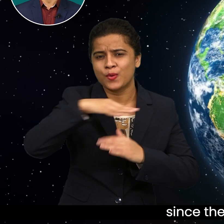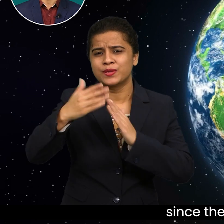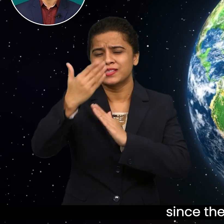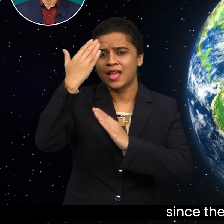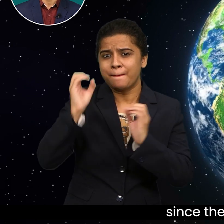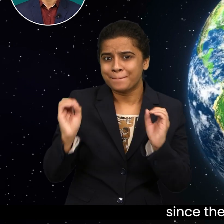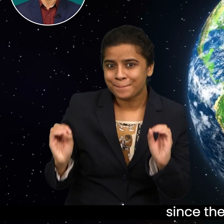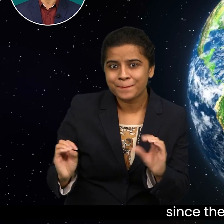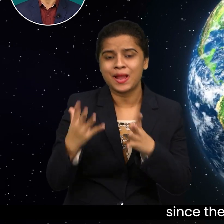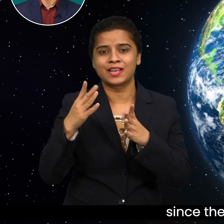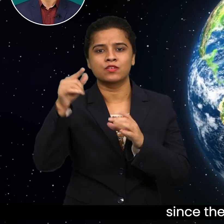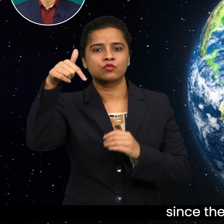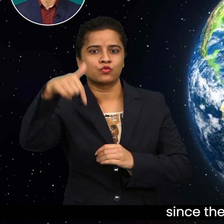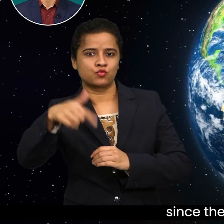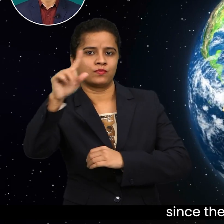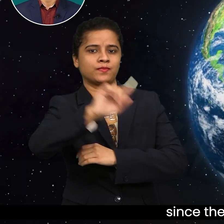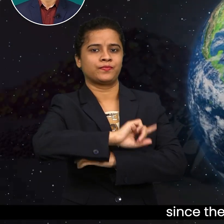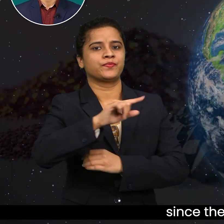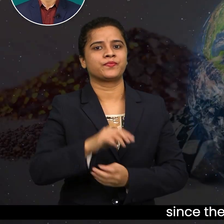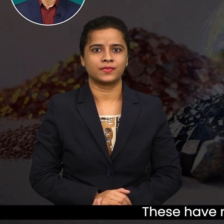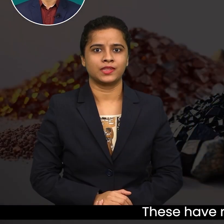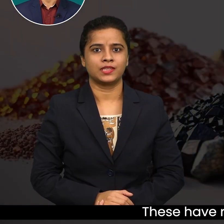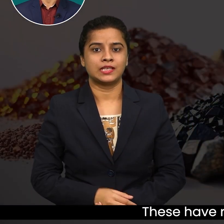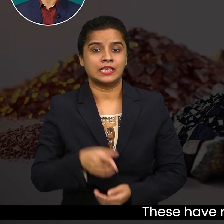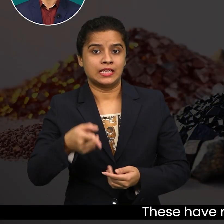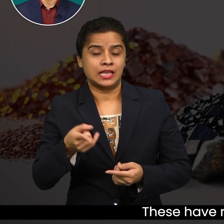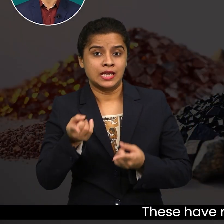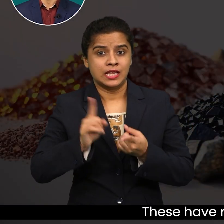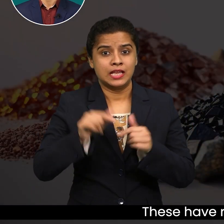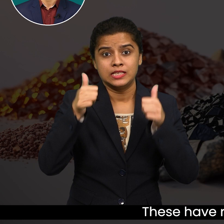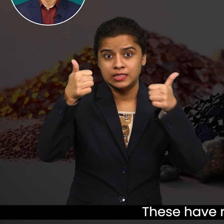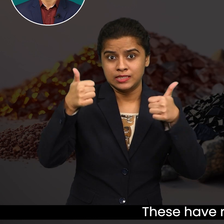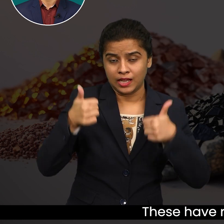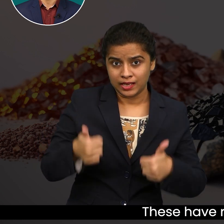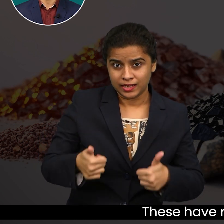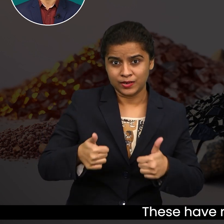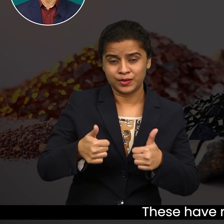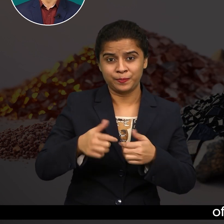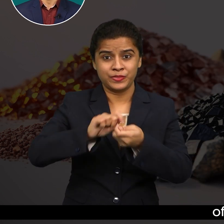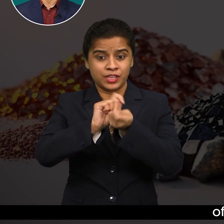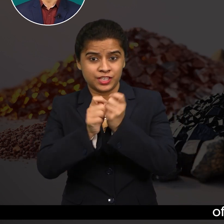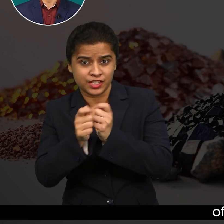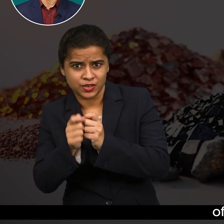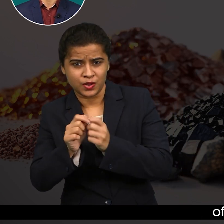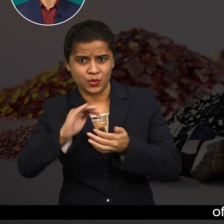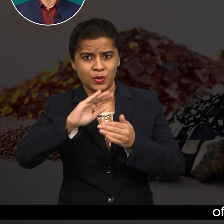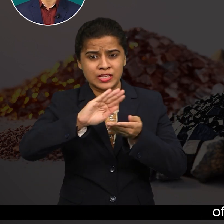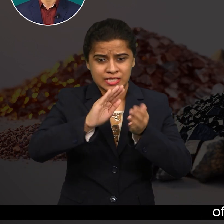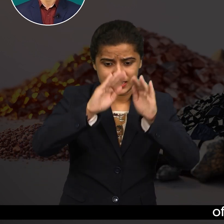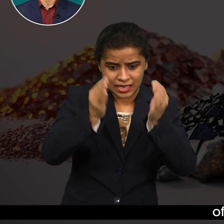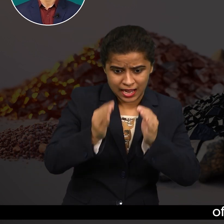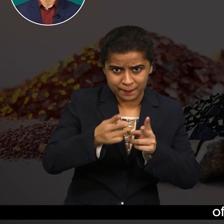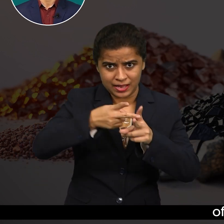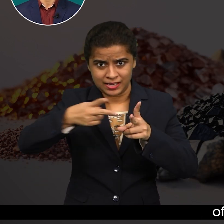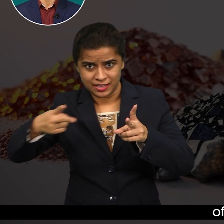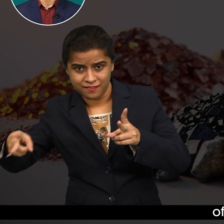the beginning till today. These have resulted in the formation of various ores.